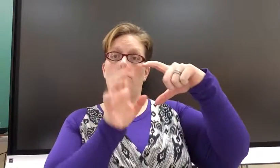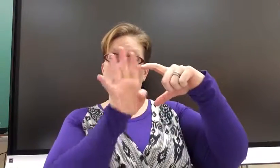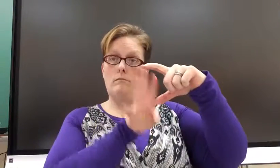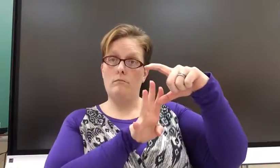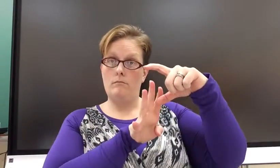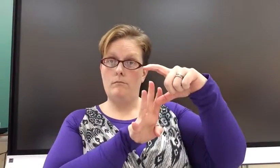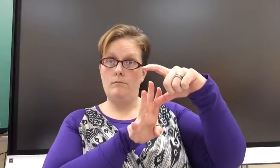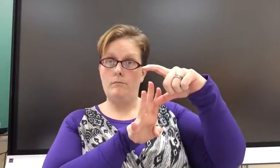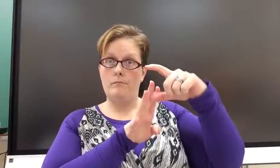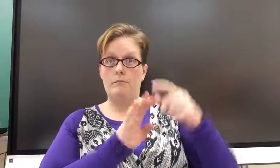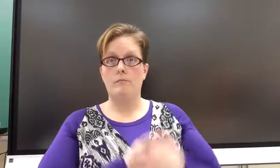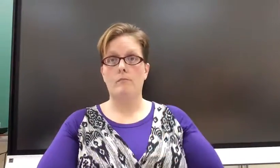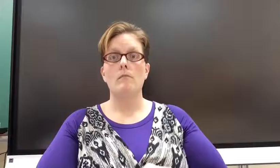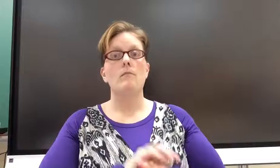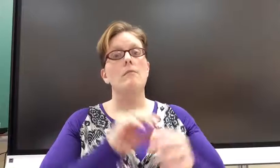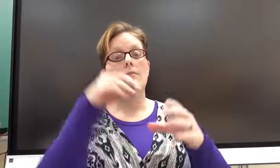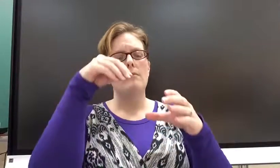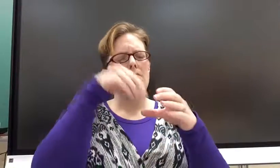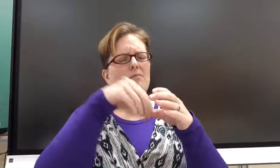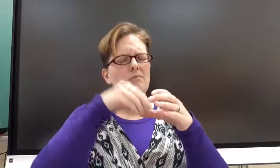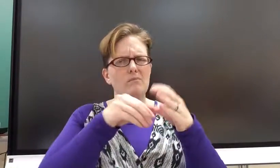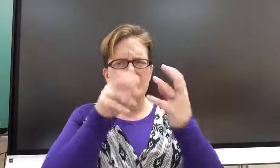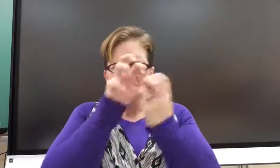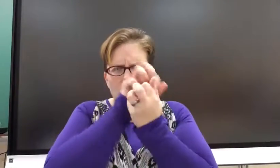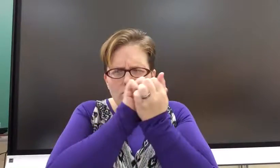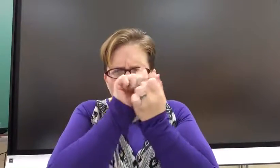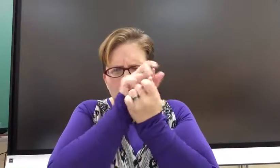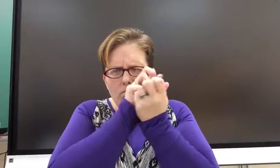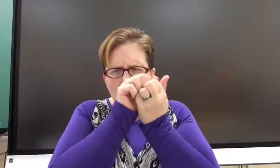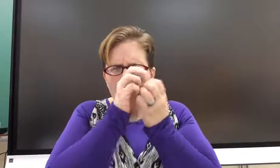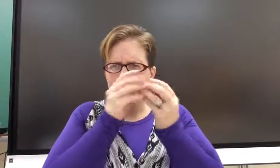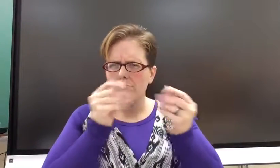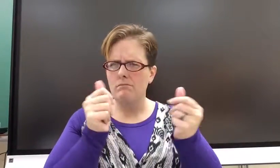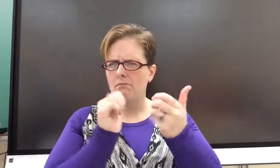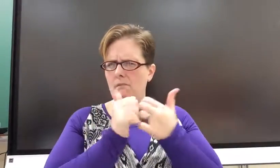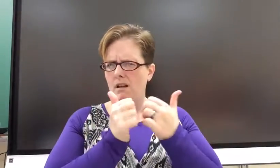inside of it that breaks it down and then sends it to the mitochondria.